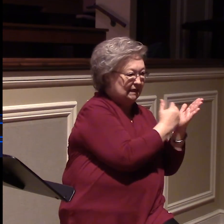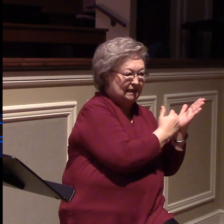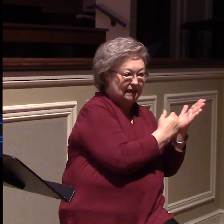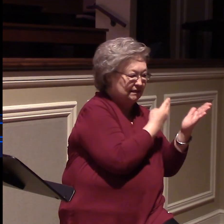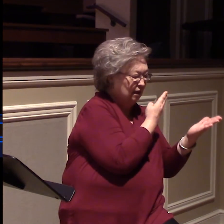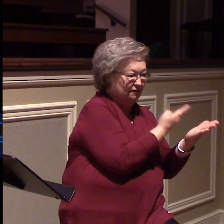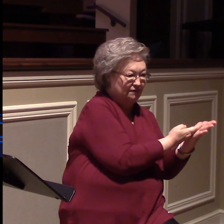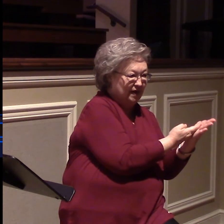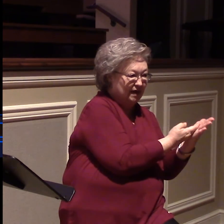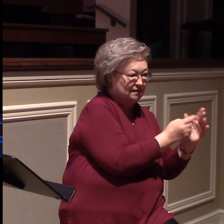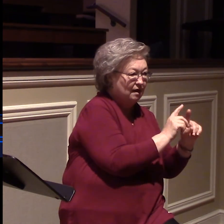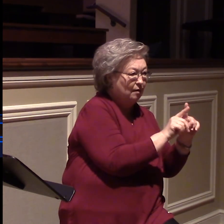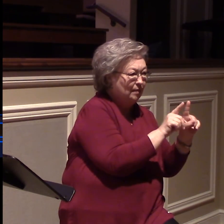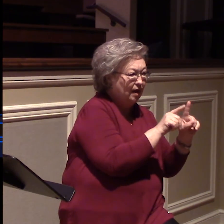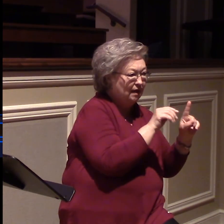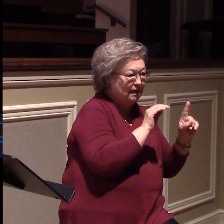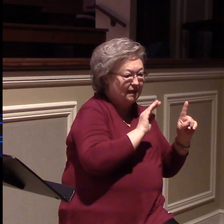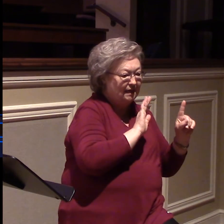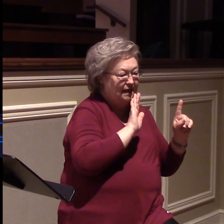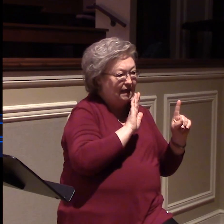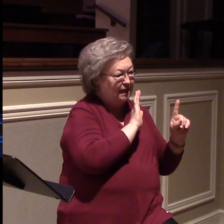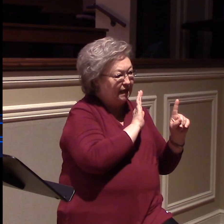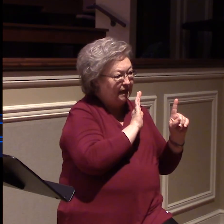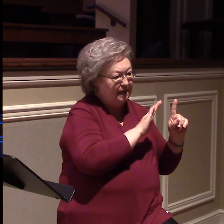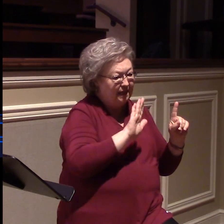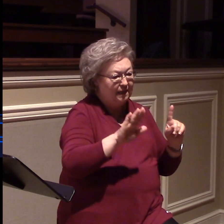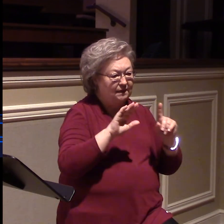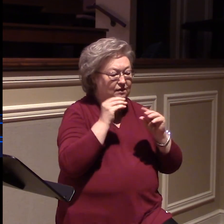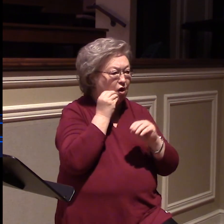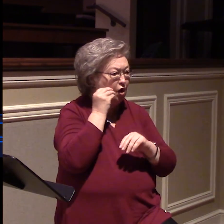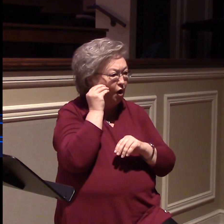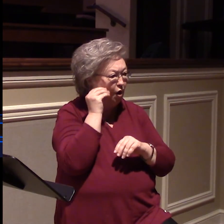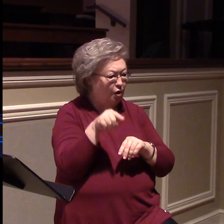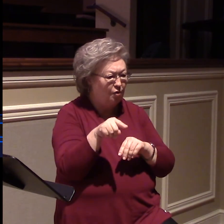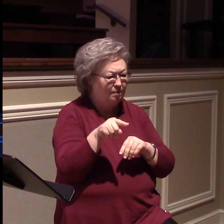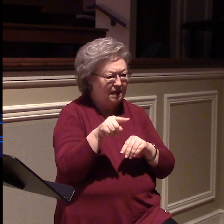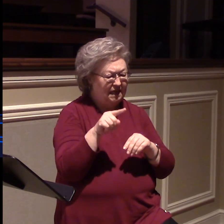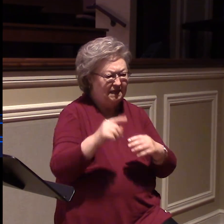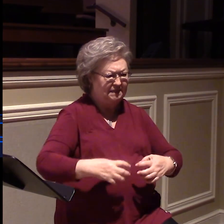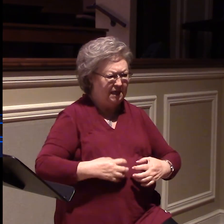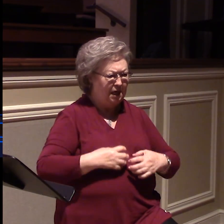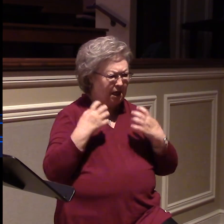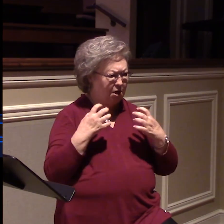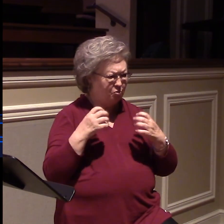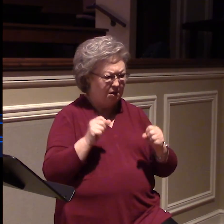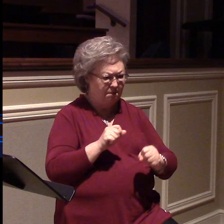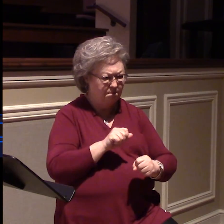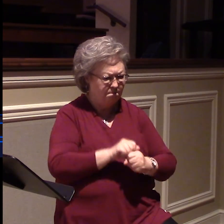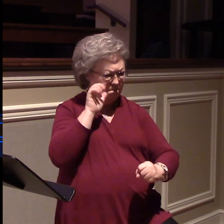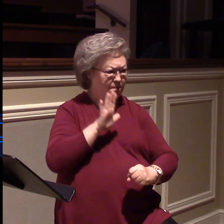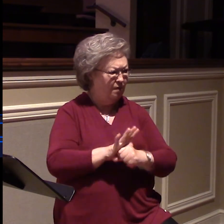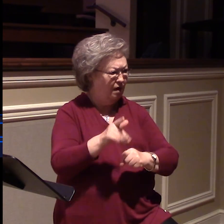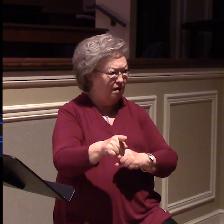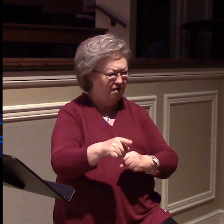And yet in his own home, he's controlling and angry and volatile and unreliable